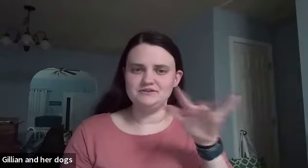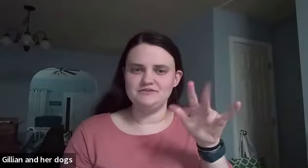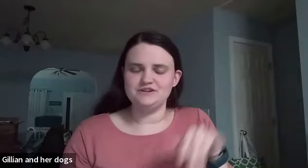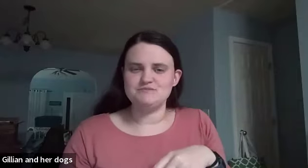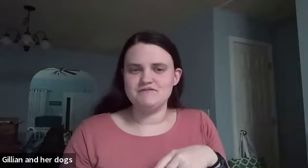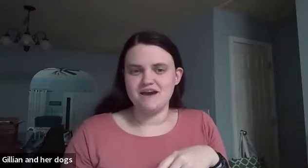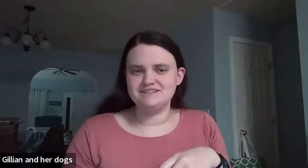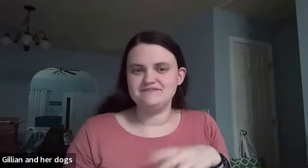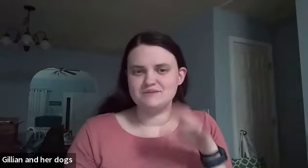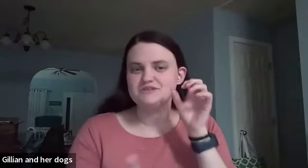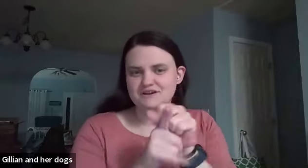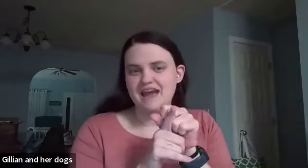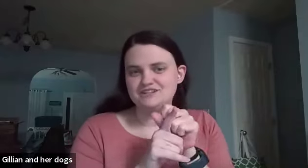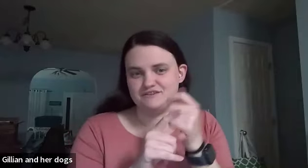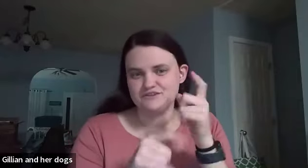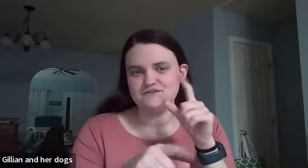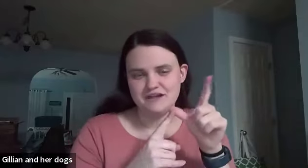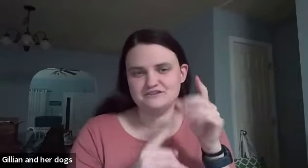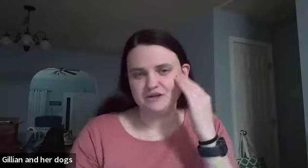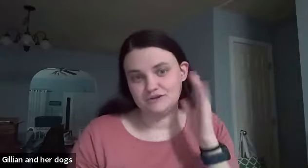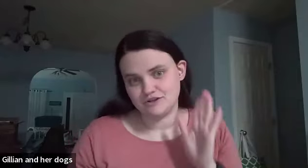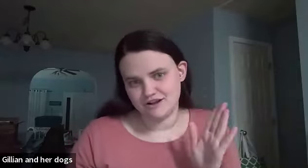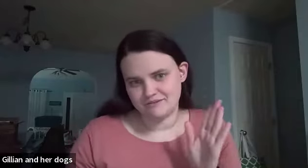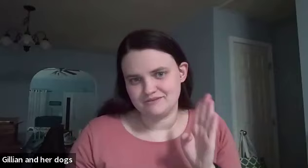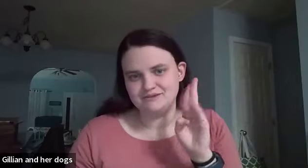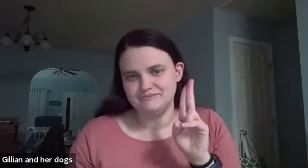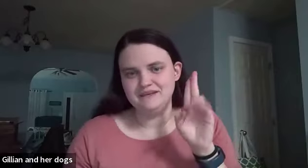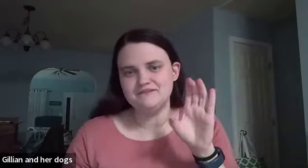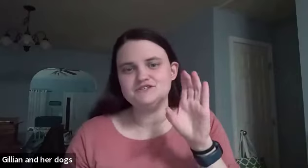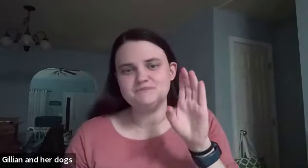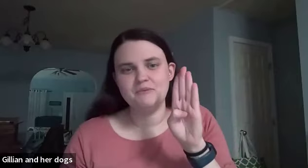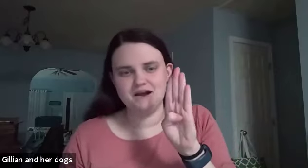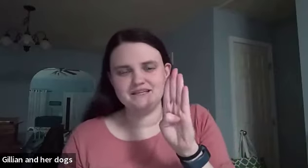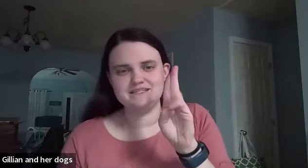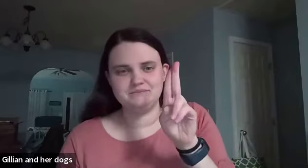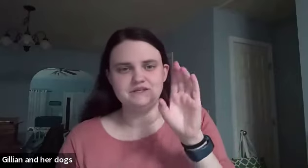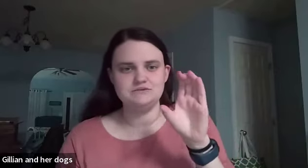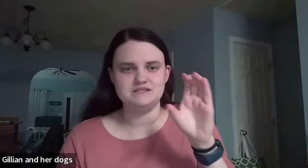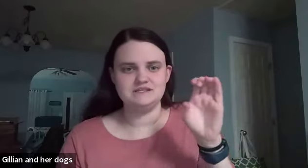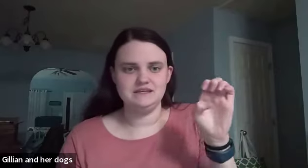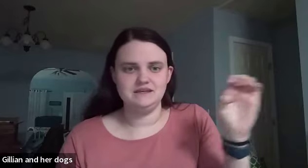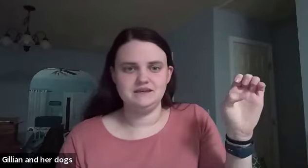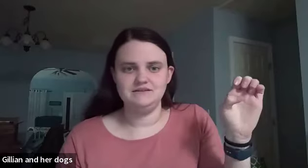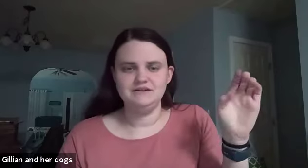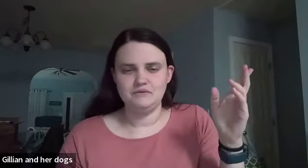you fingerspell fast enough, someone's going to catch the first few letters and know what you're talking about. So even if you spell Bucky's like Buccee